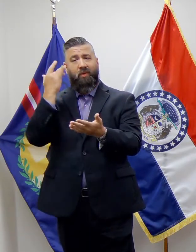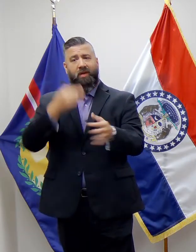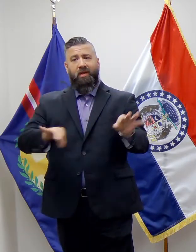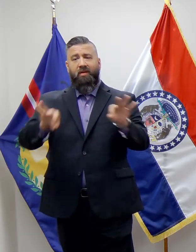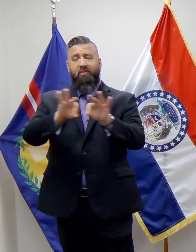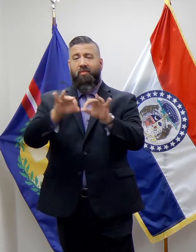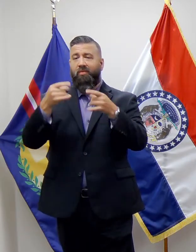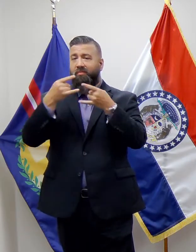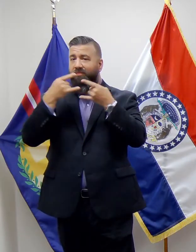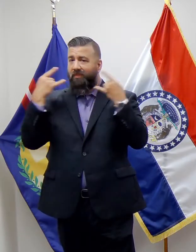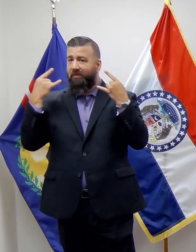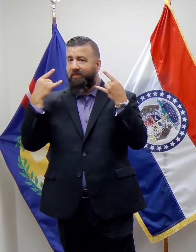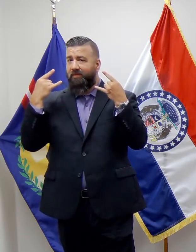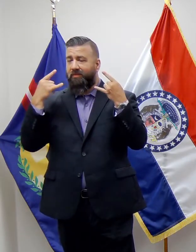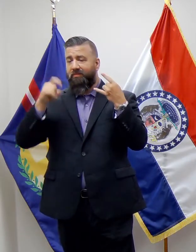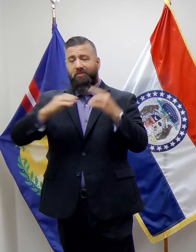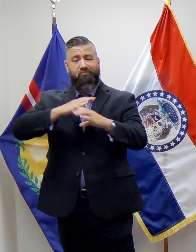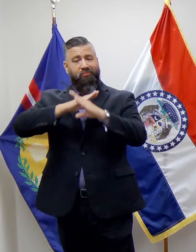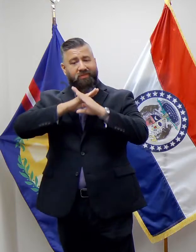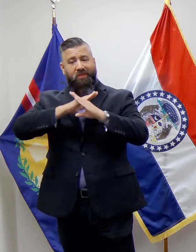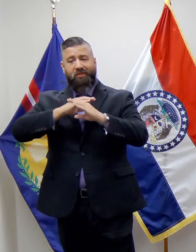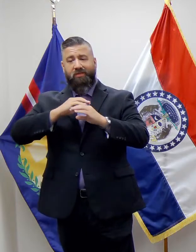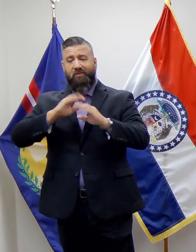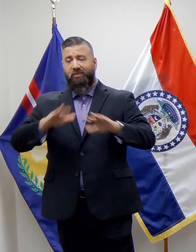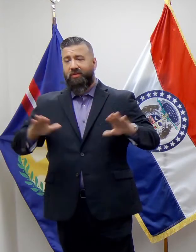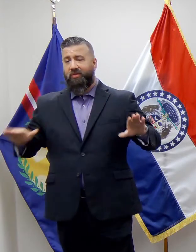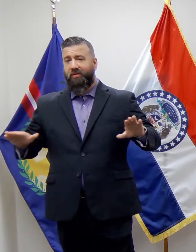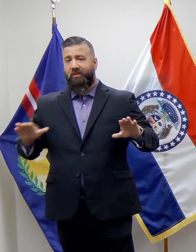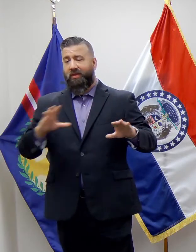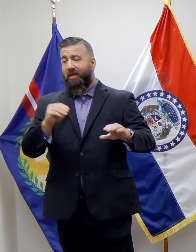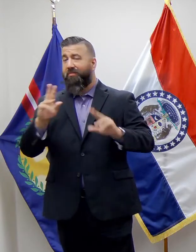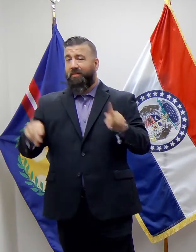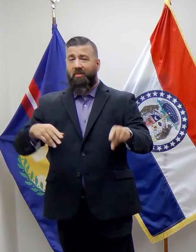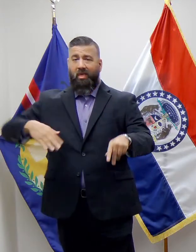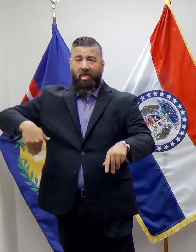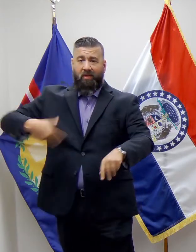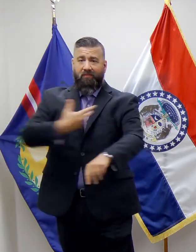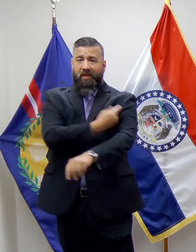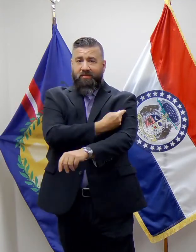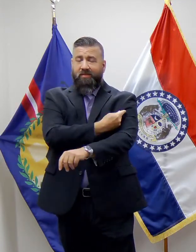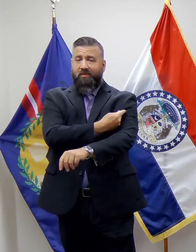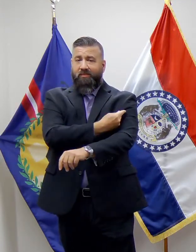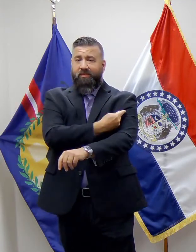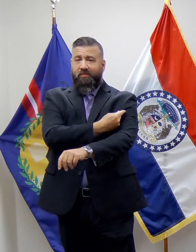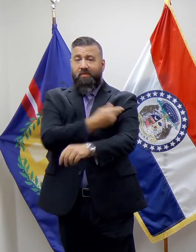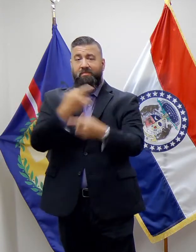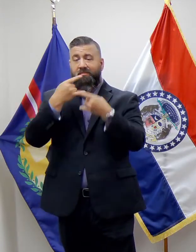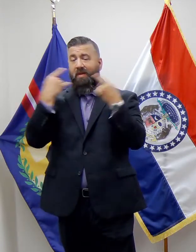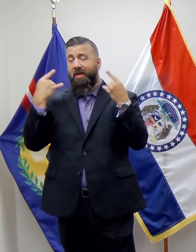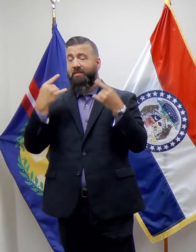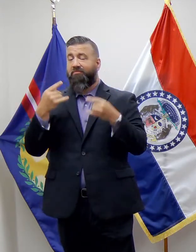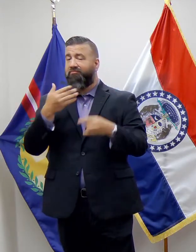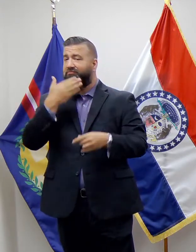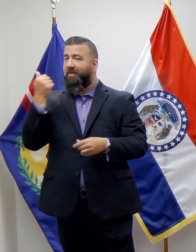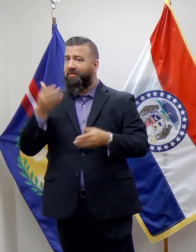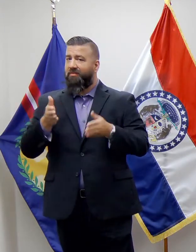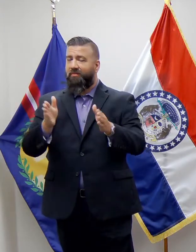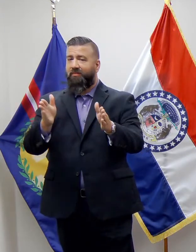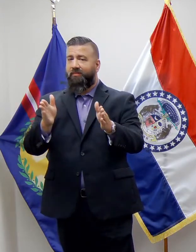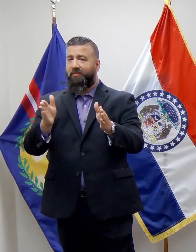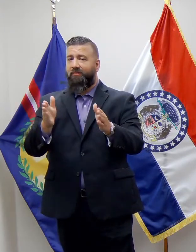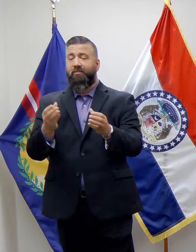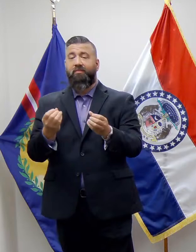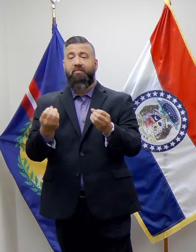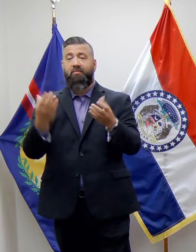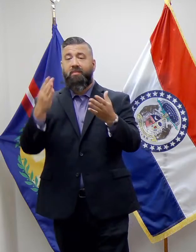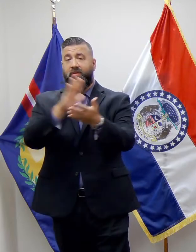must protect our children and the unvaccinated from harm, and masks are the best way to do this. Many of the schools in our region are